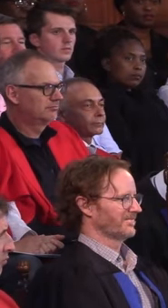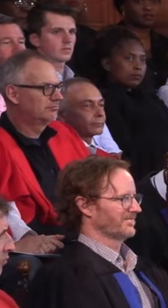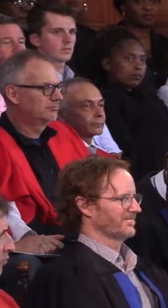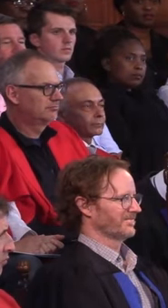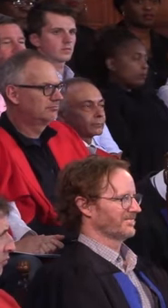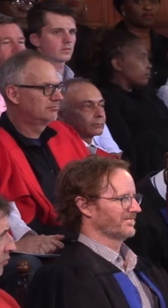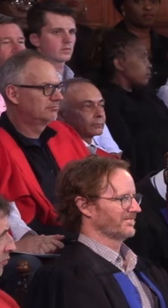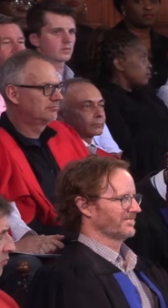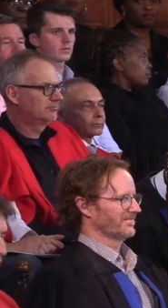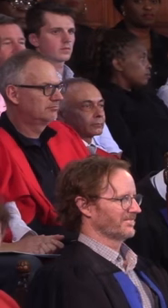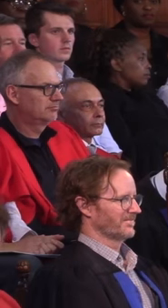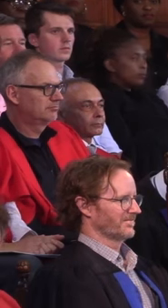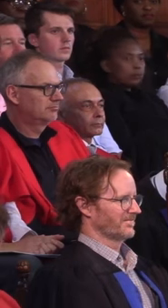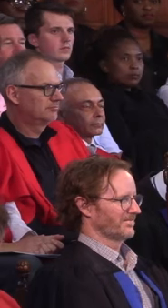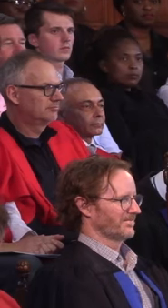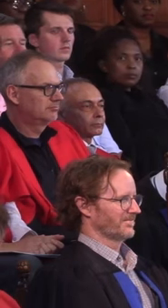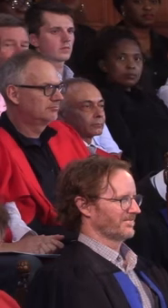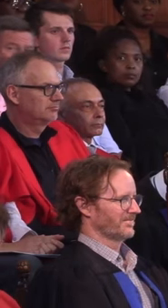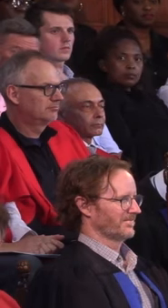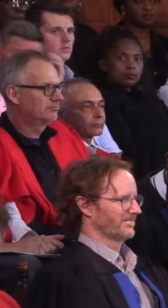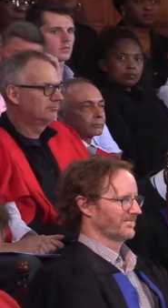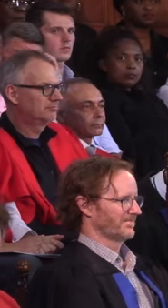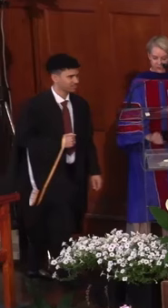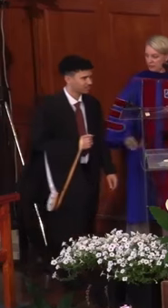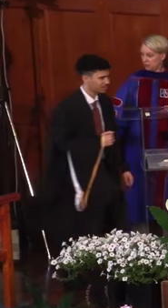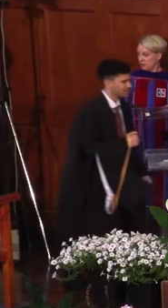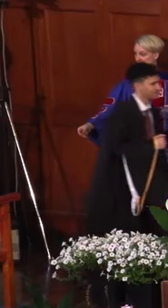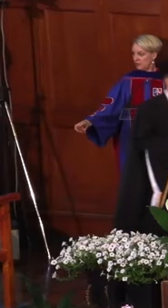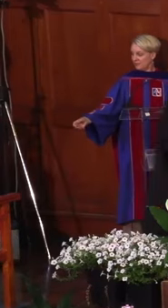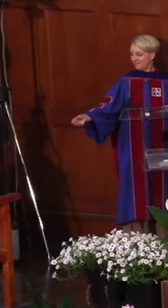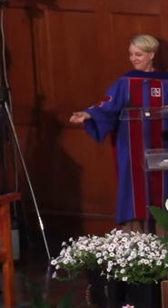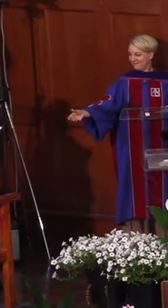For the degree of Bachelor of Laws, Reese Abrams.